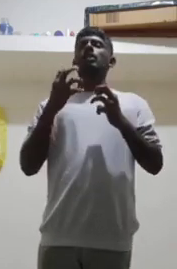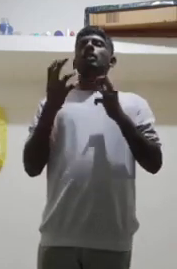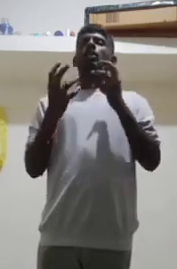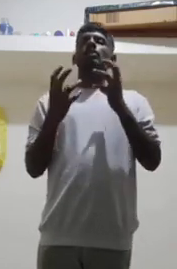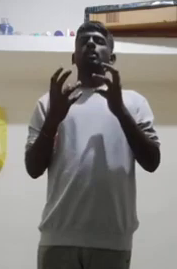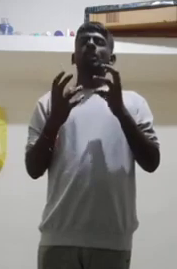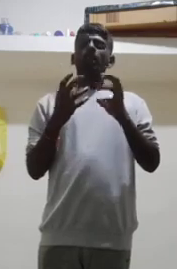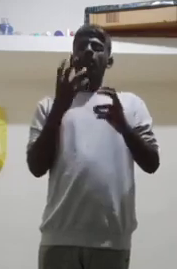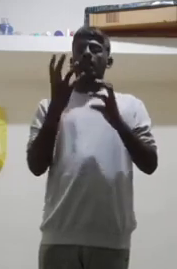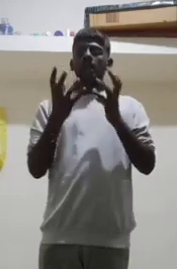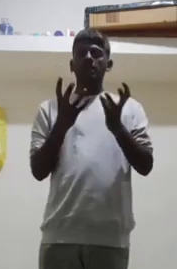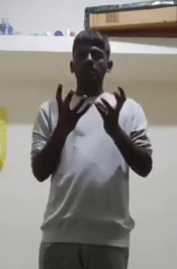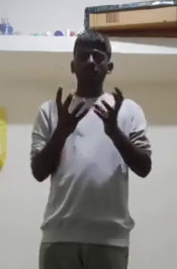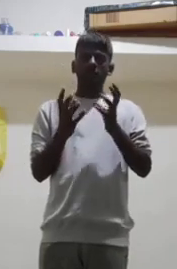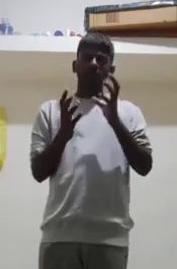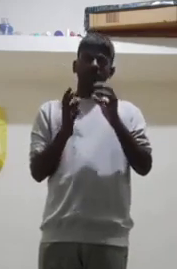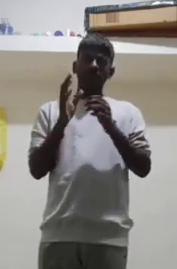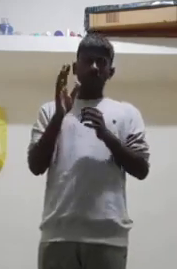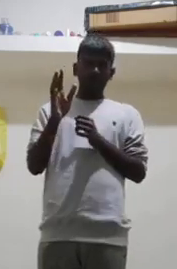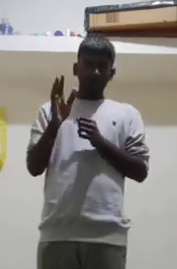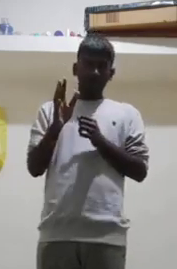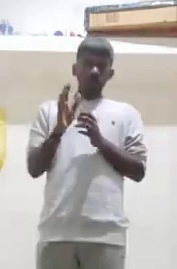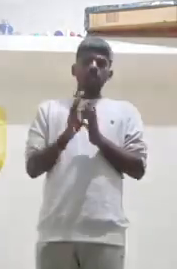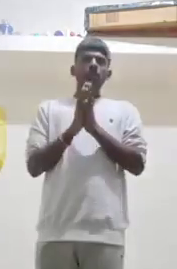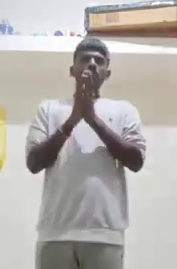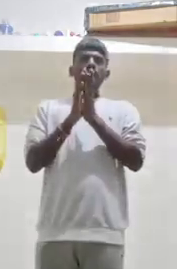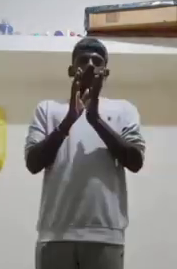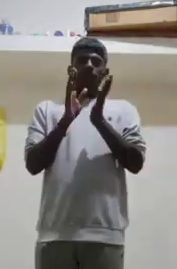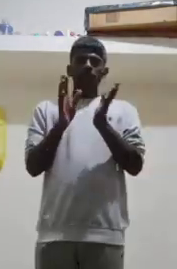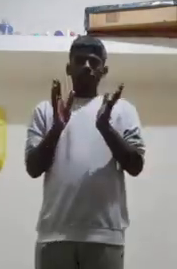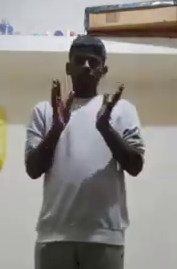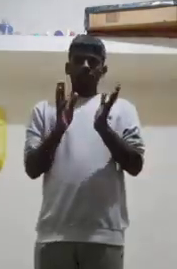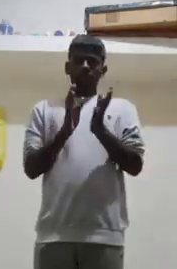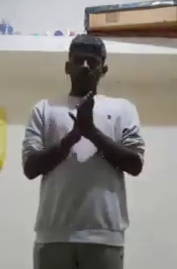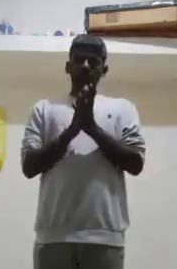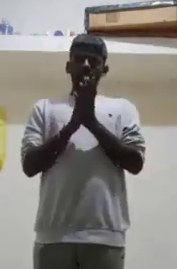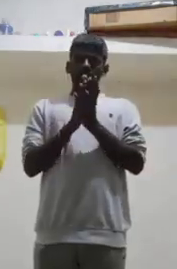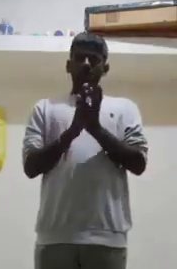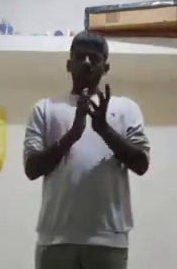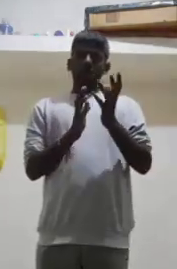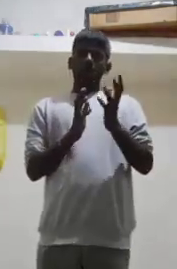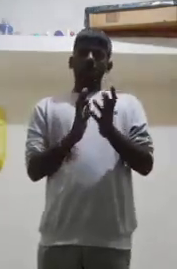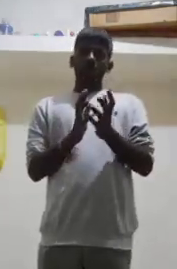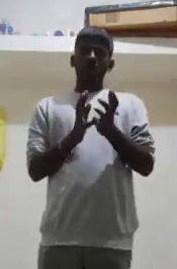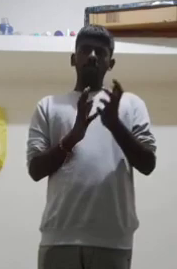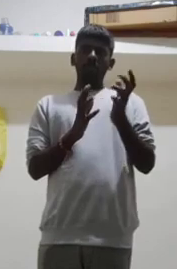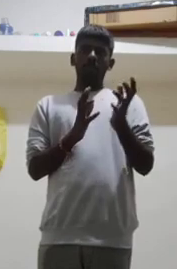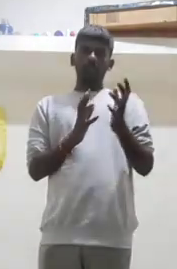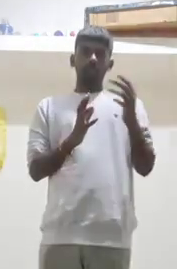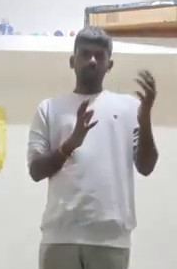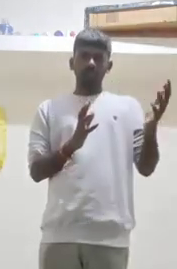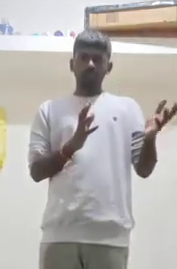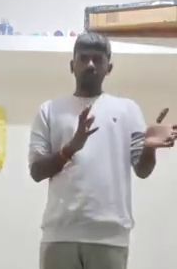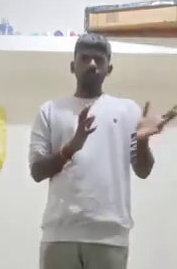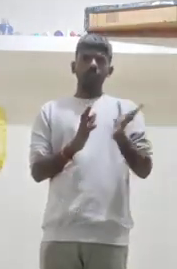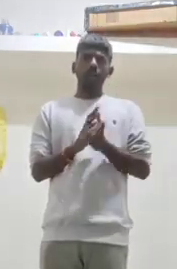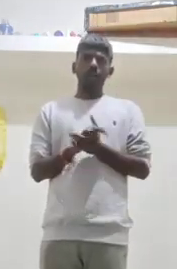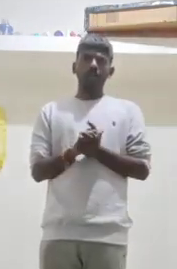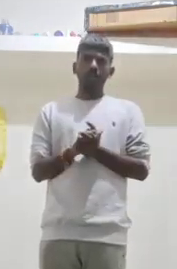a logic and write it on the class. So first feature of is class. I have